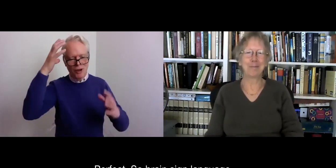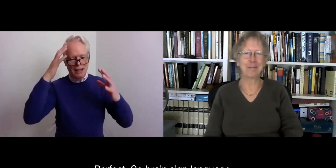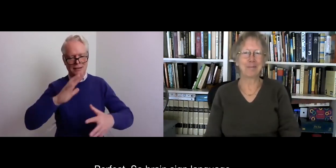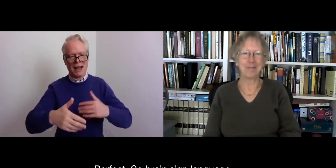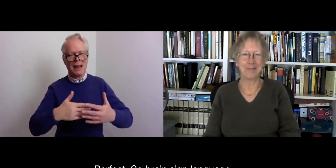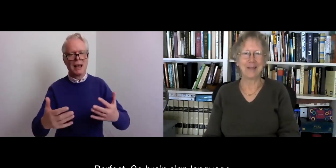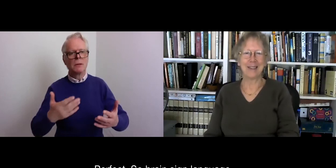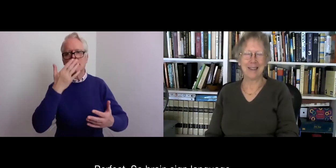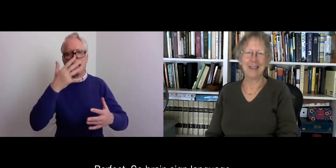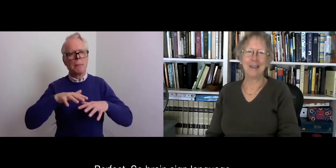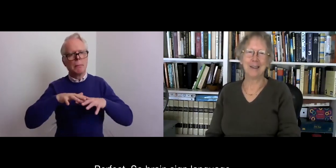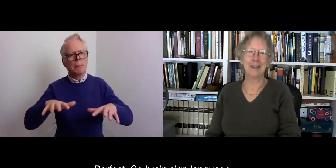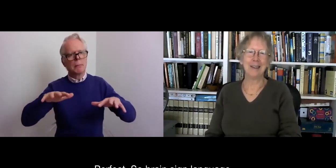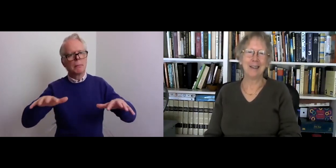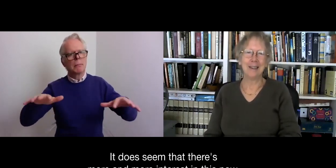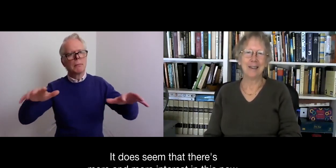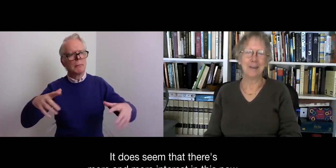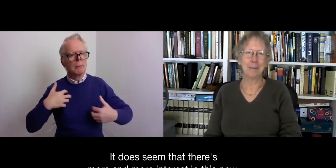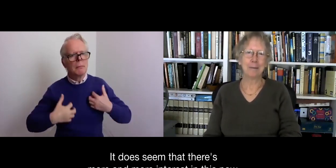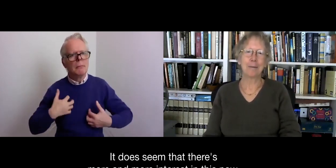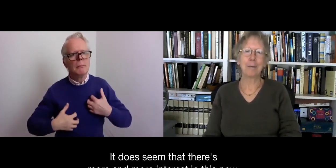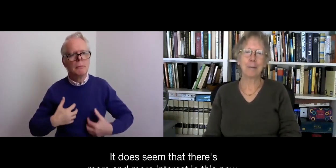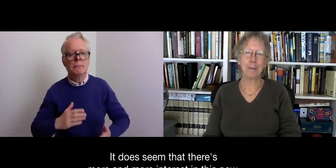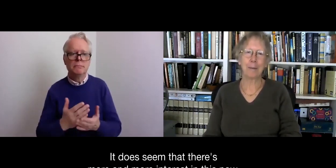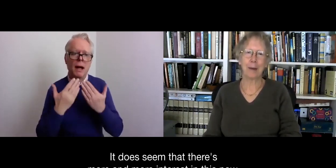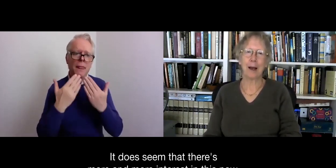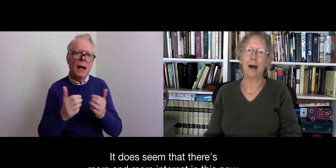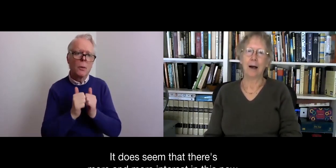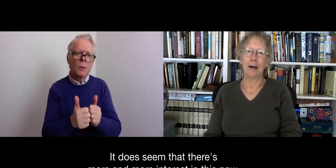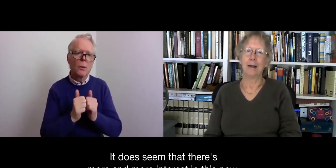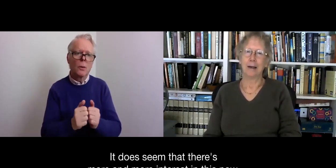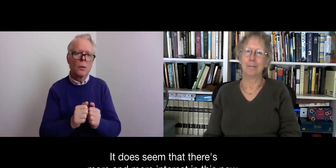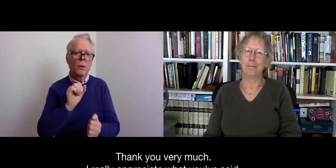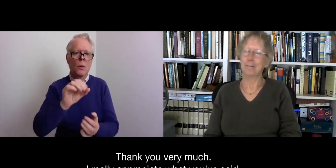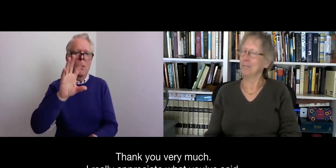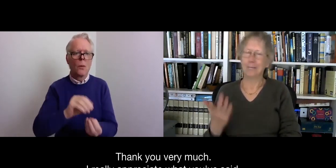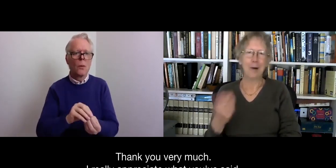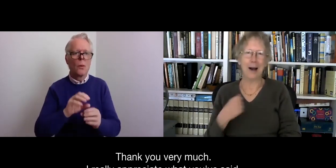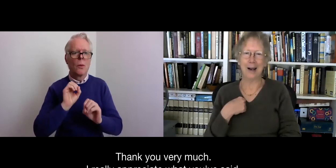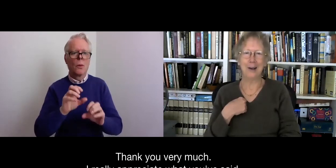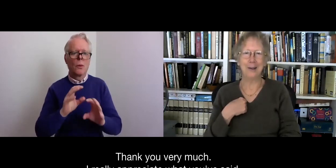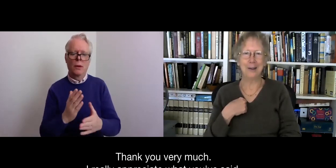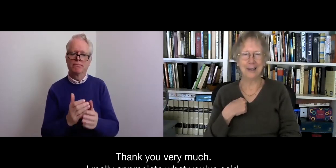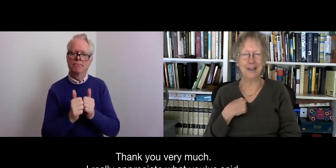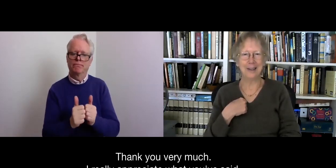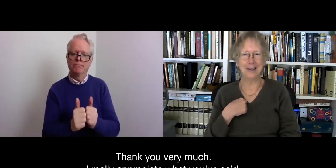Perfect. So brain, sign language. And it does seem that there's more and more interest in this now. So thank you very much. I really appreciate what you've said.